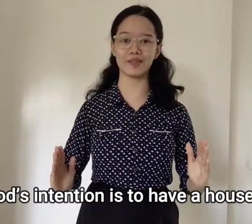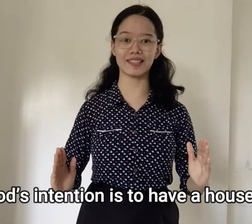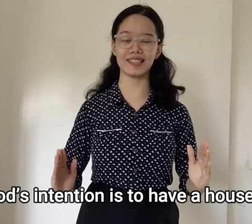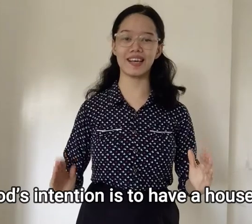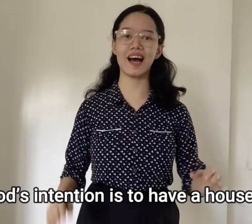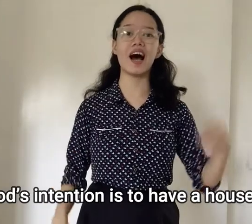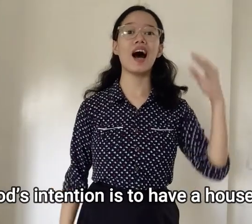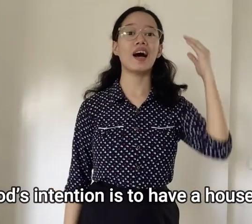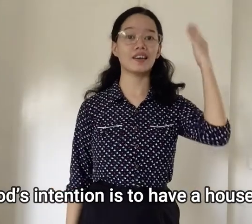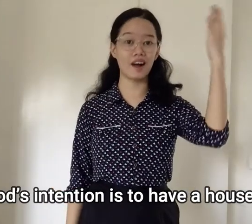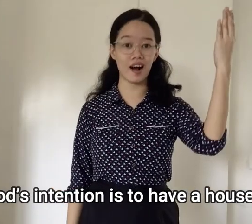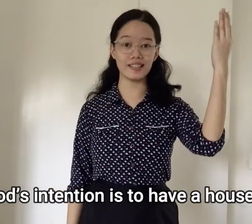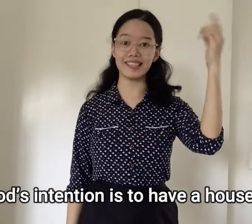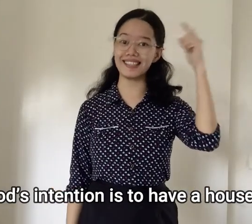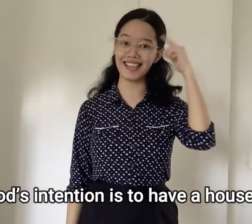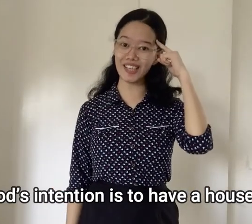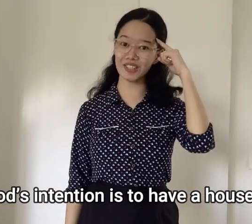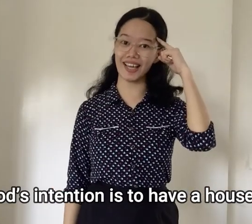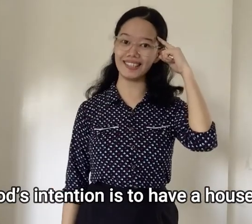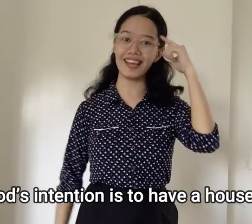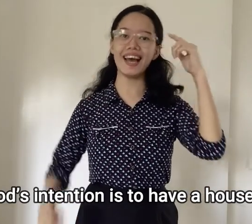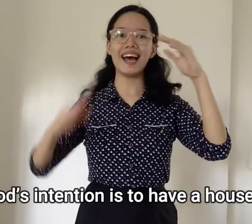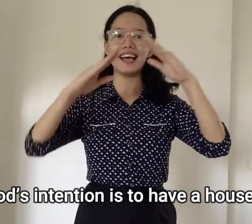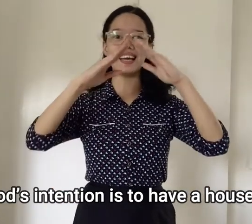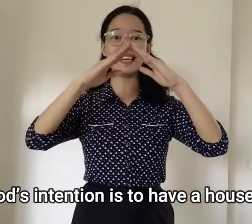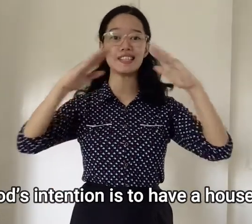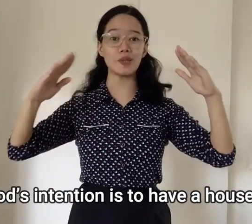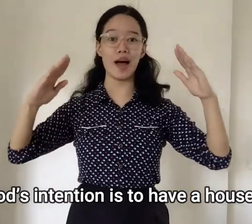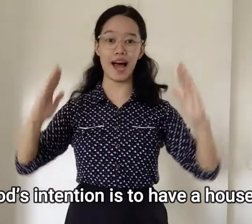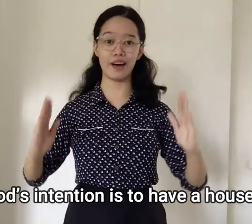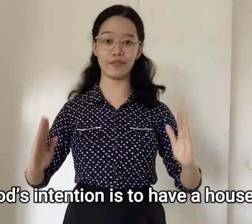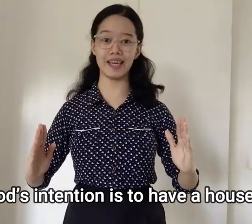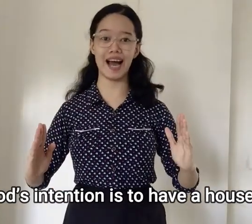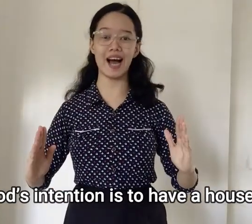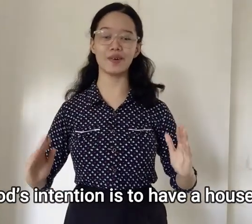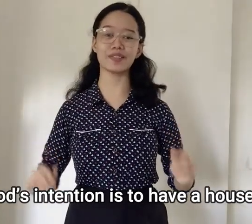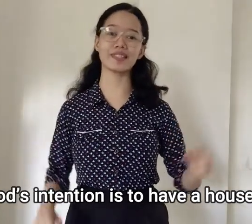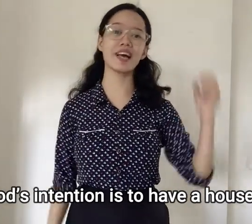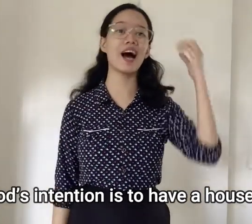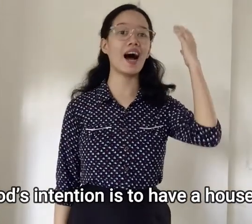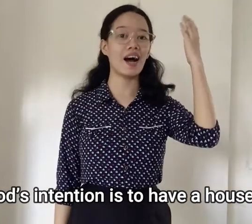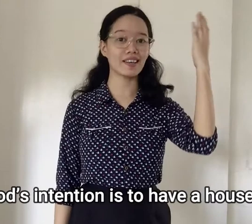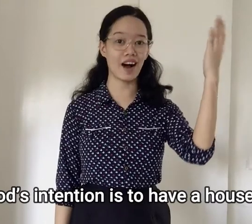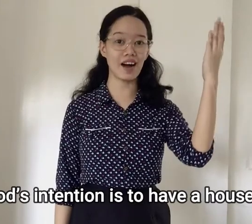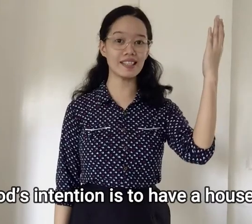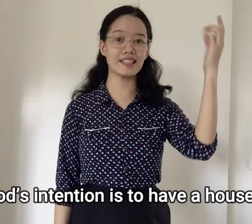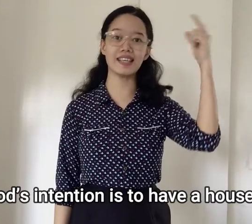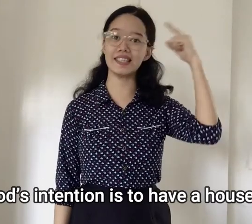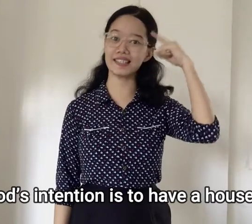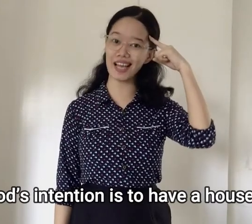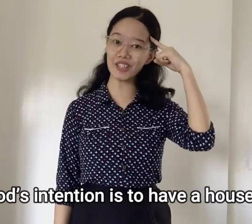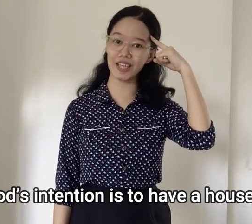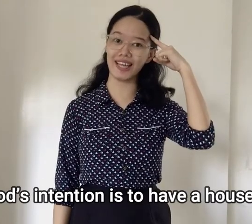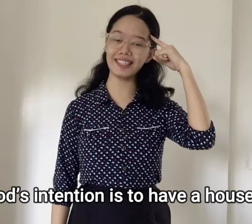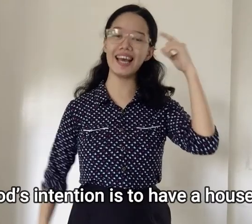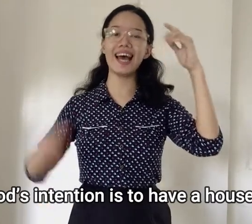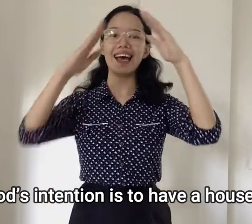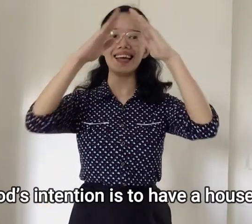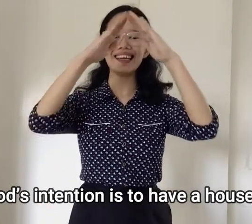house. God's intention is to have a house. God's intention is